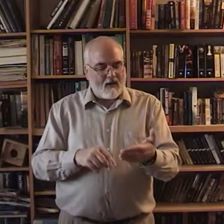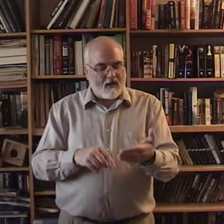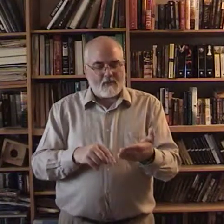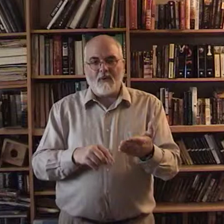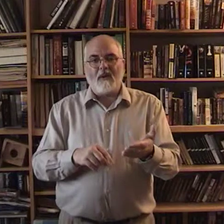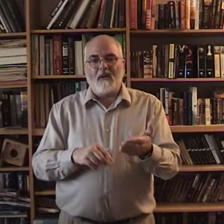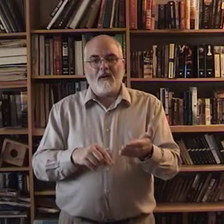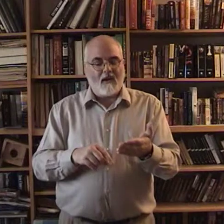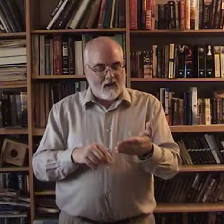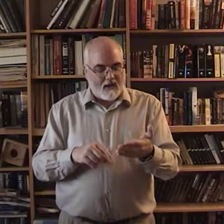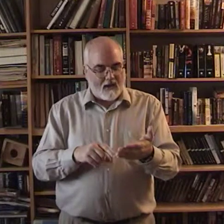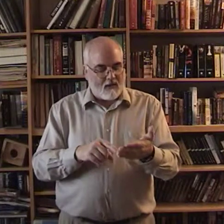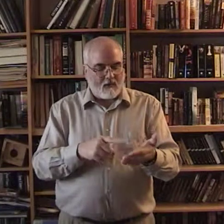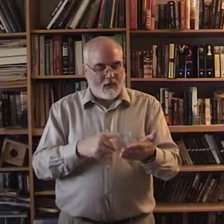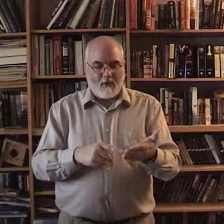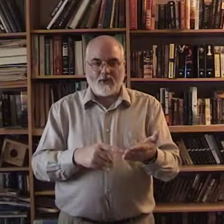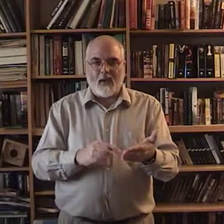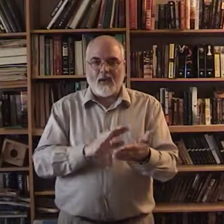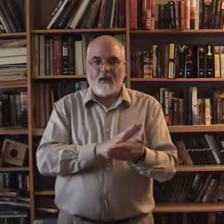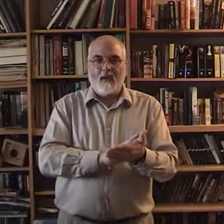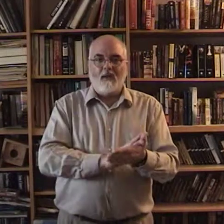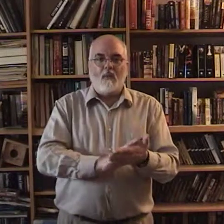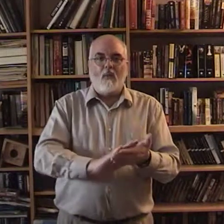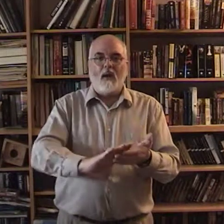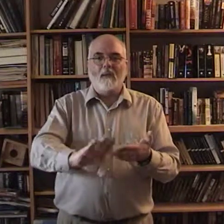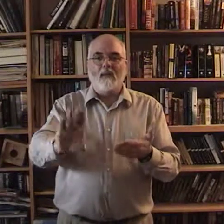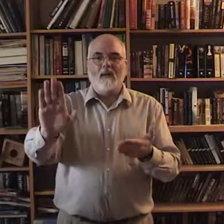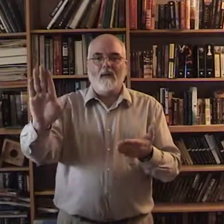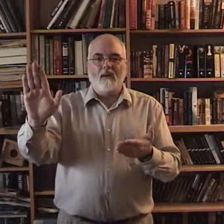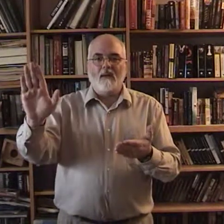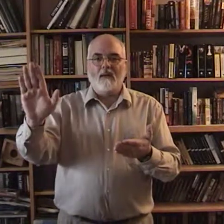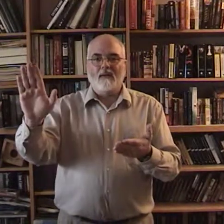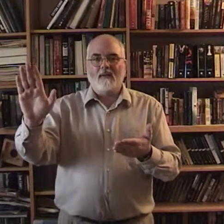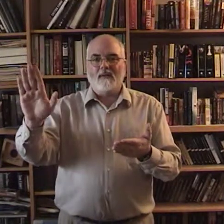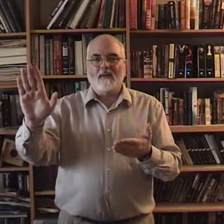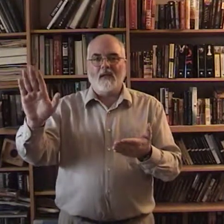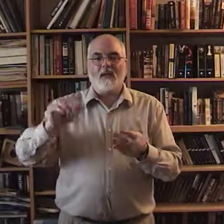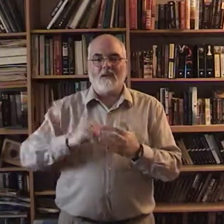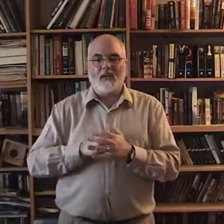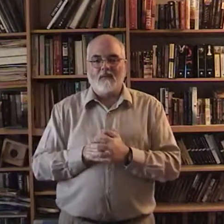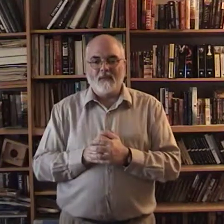it's pretty dirty, I don't really much like it, wipe it clean. That's forgiveness.